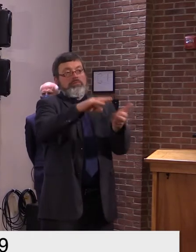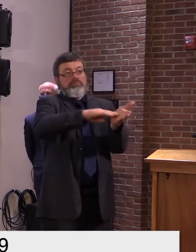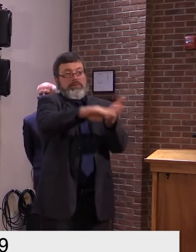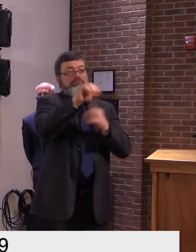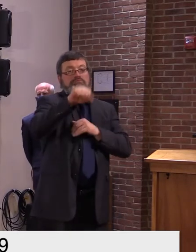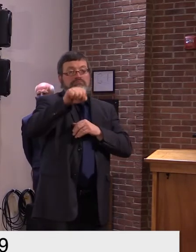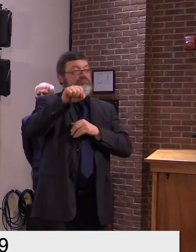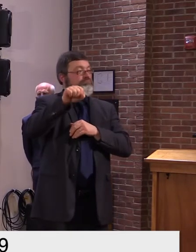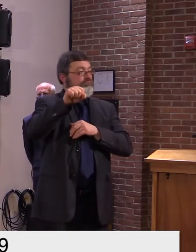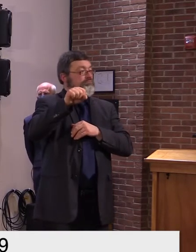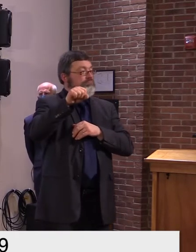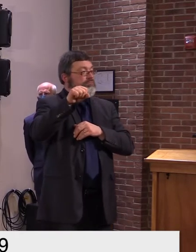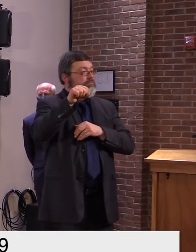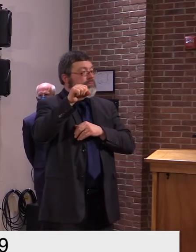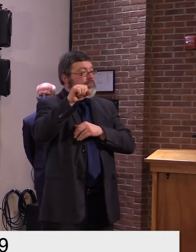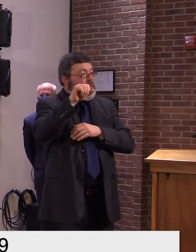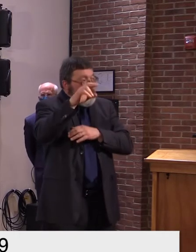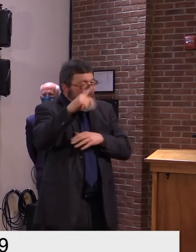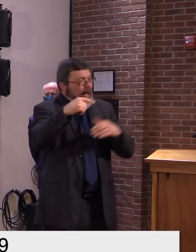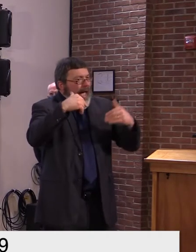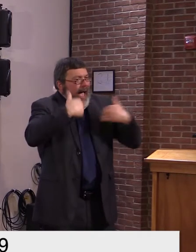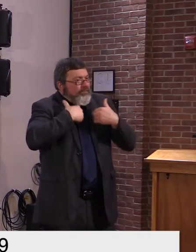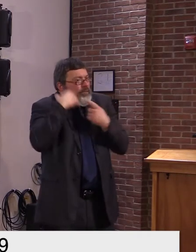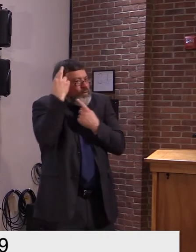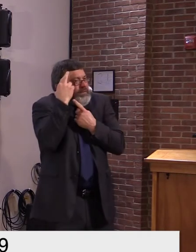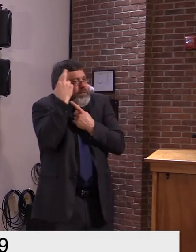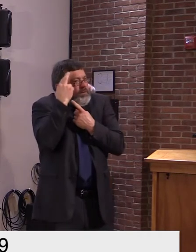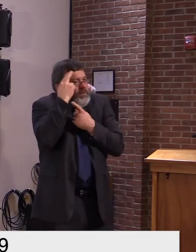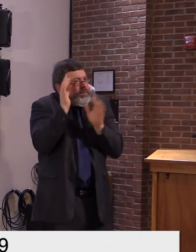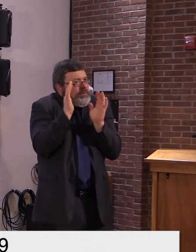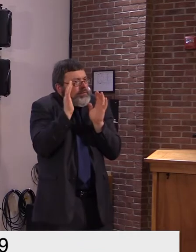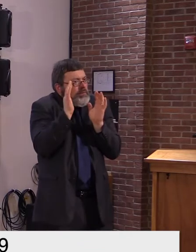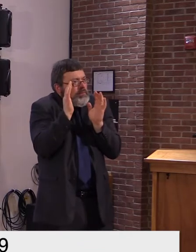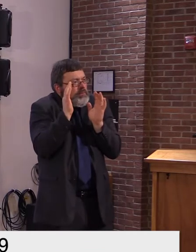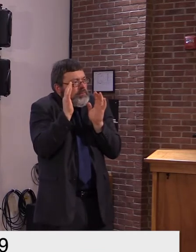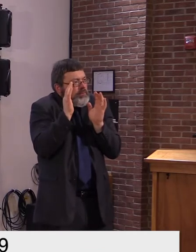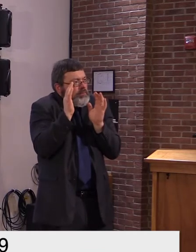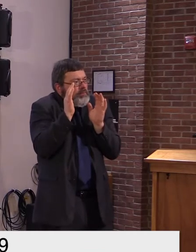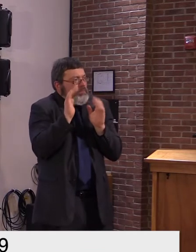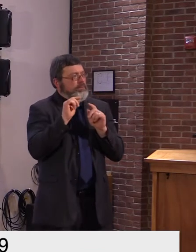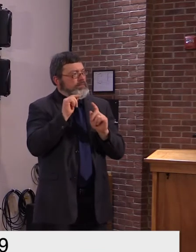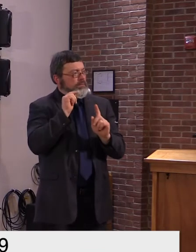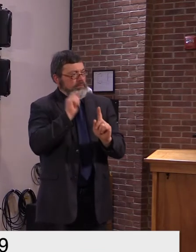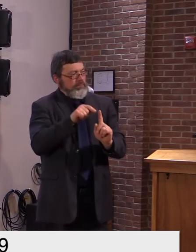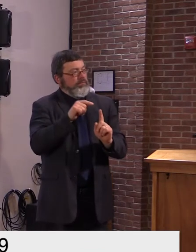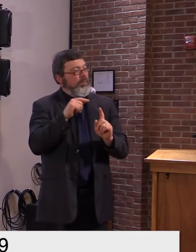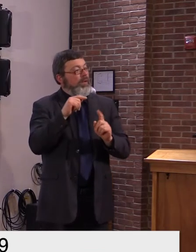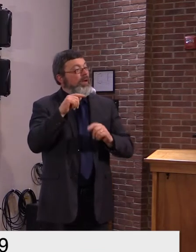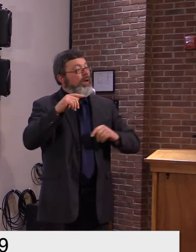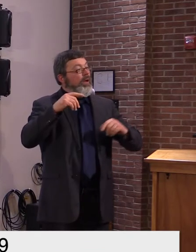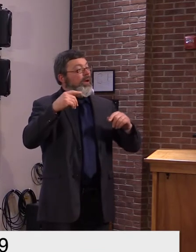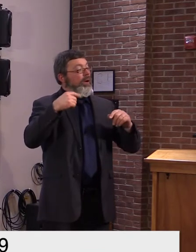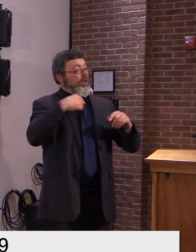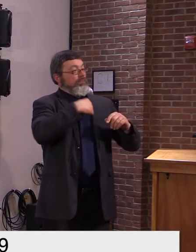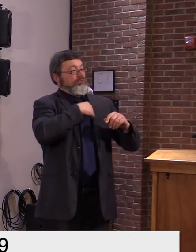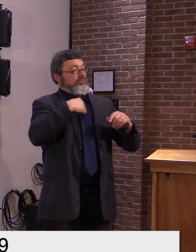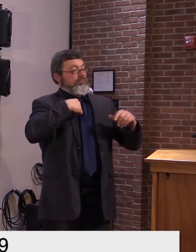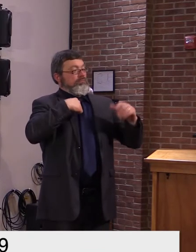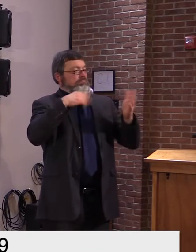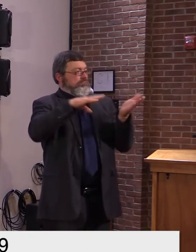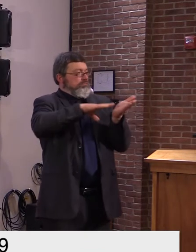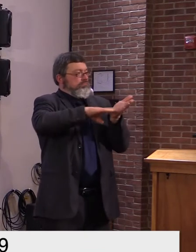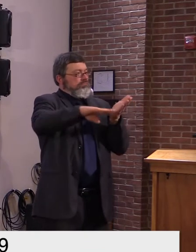the system at this point is, I believe, a little over 300 fewer than a year ago. So we